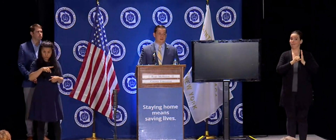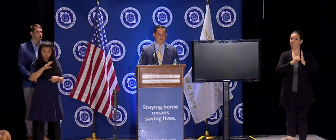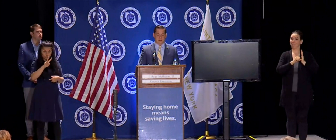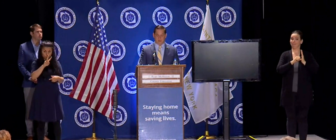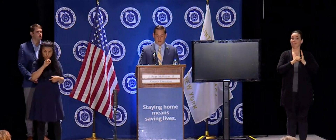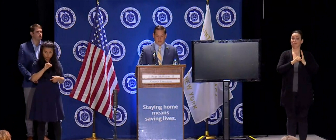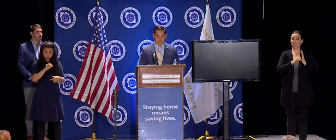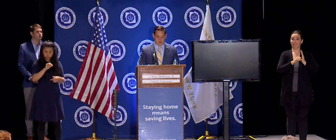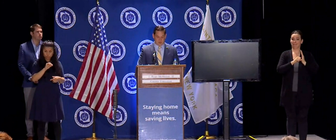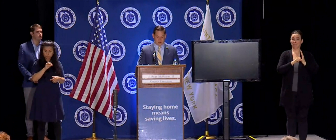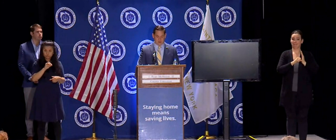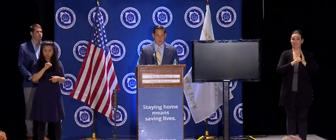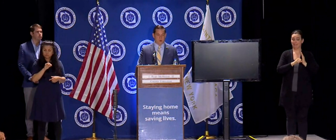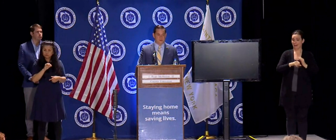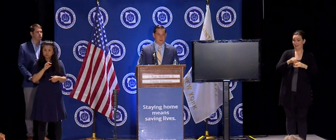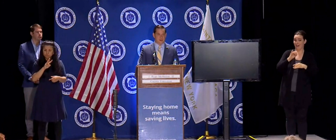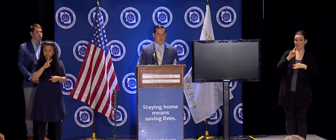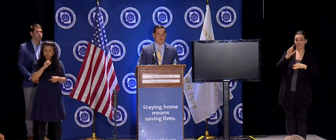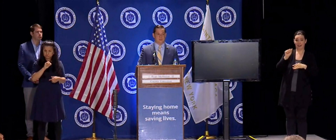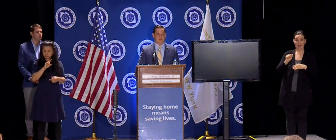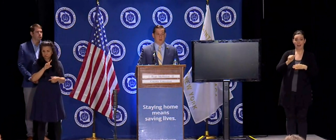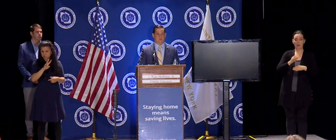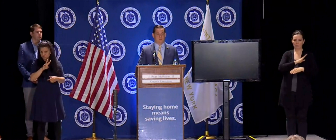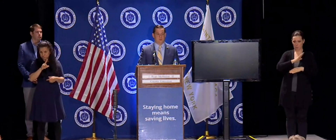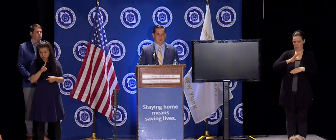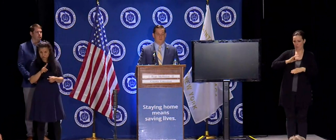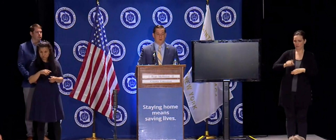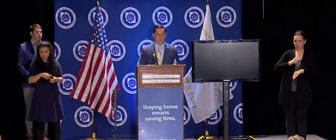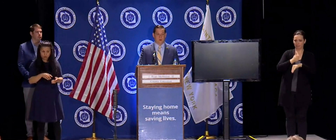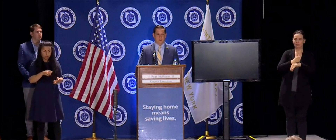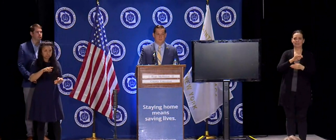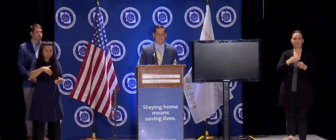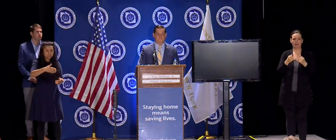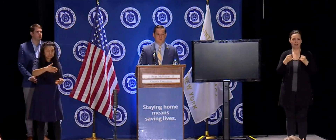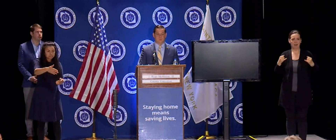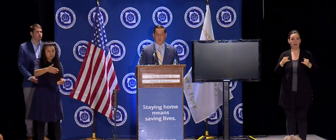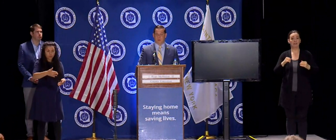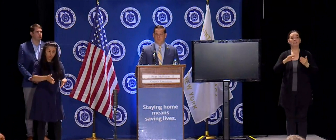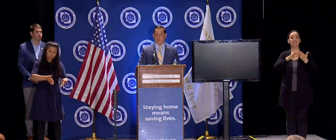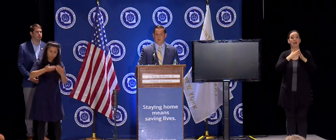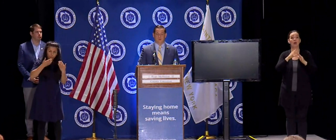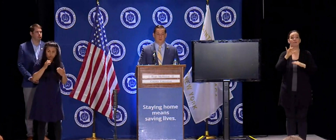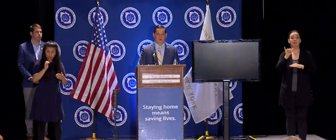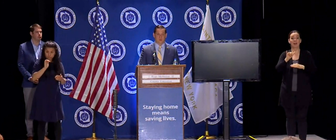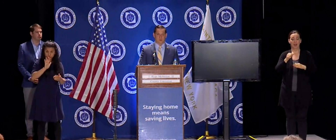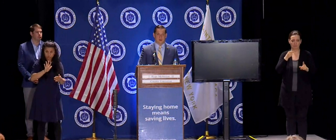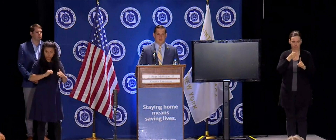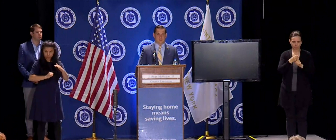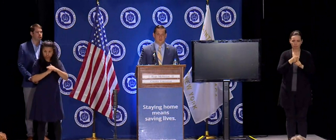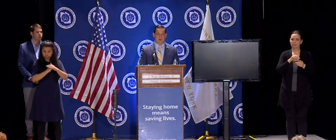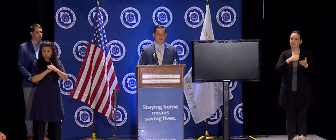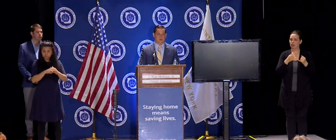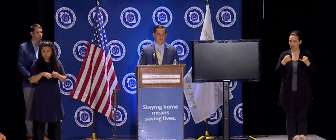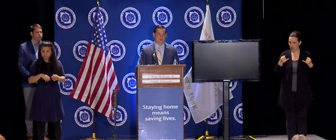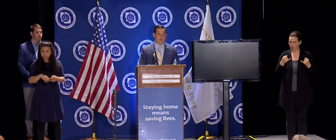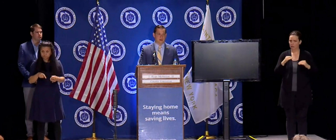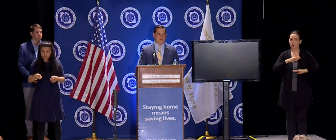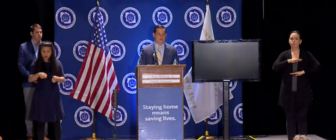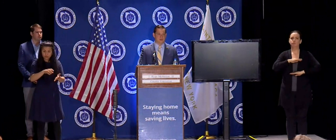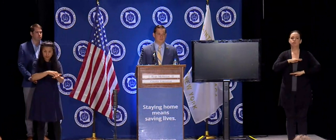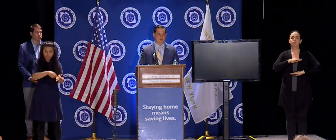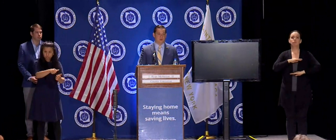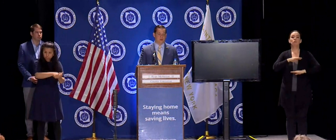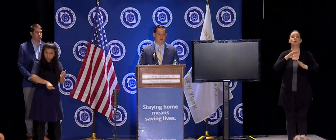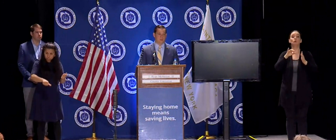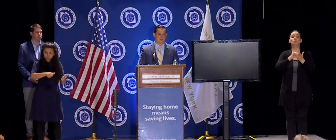Clay hit their timeline, New York State hit their timeline for that fire permit. So collectively,